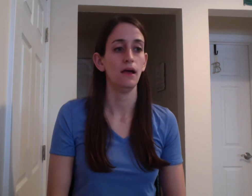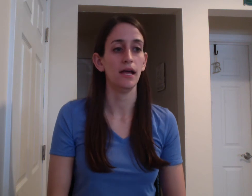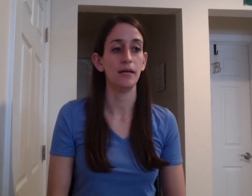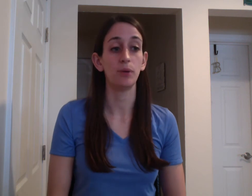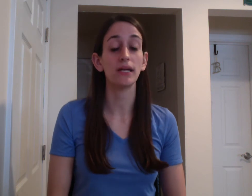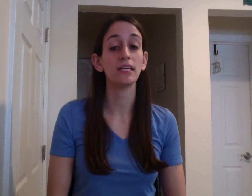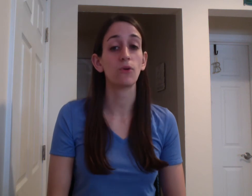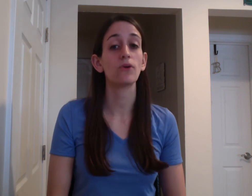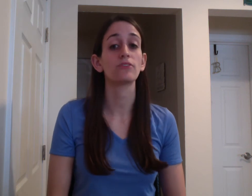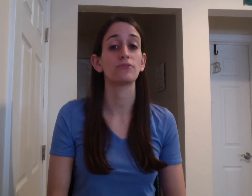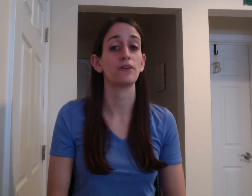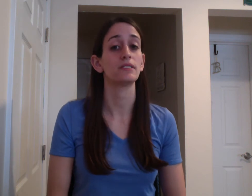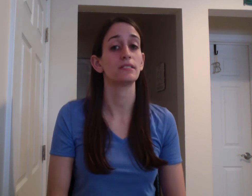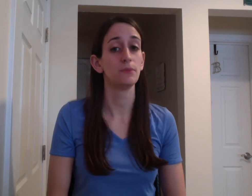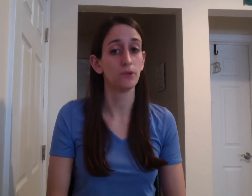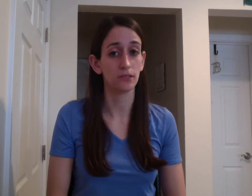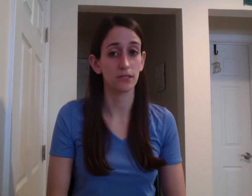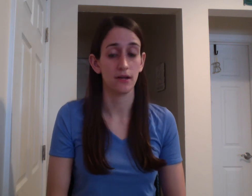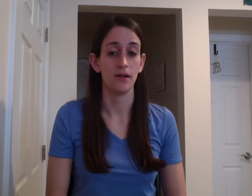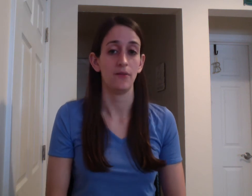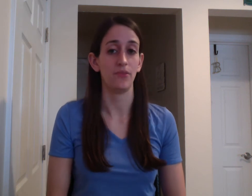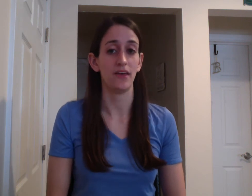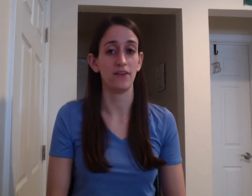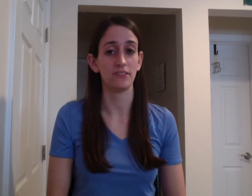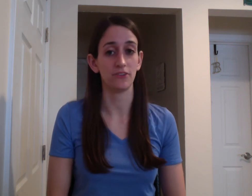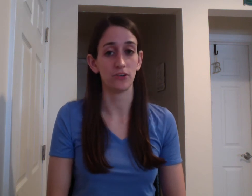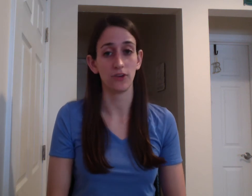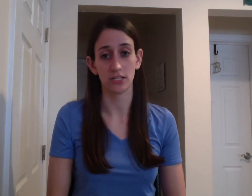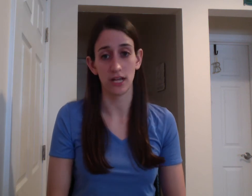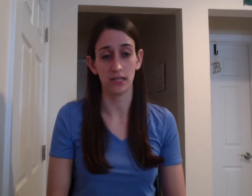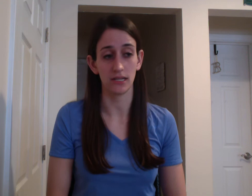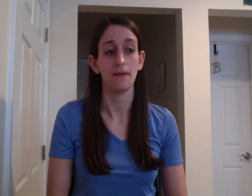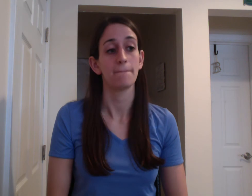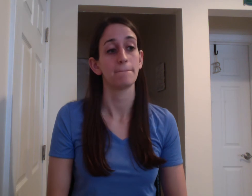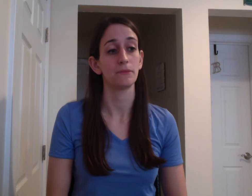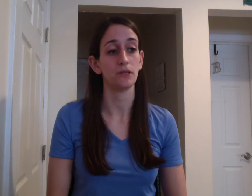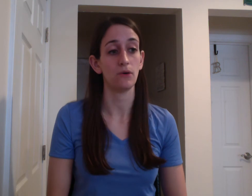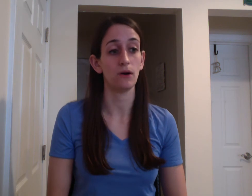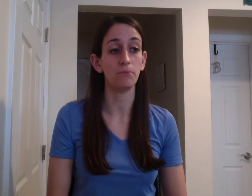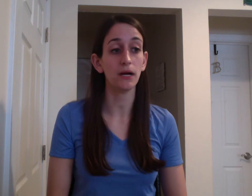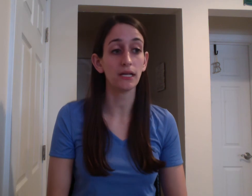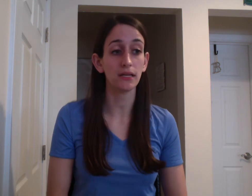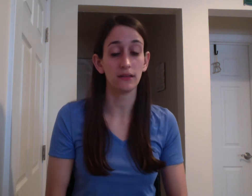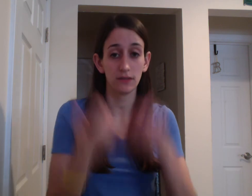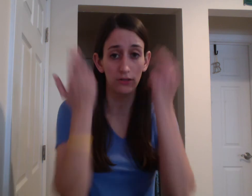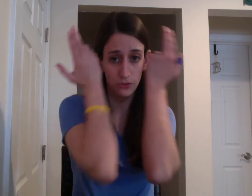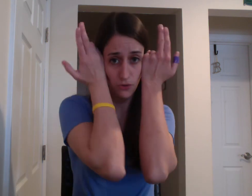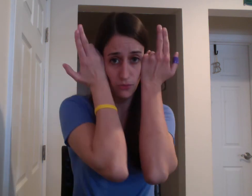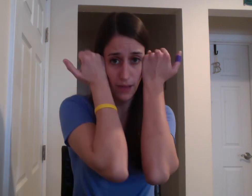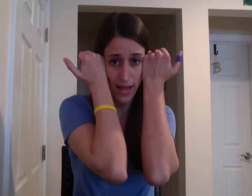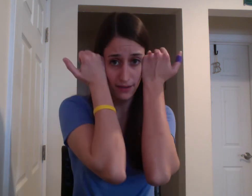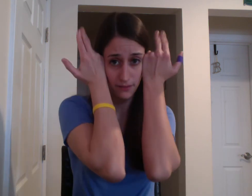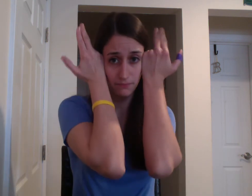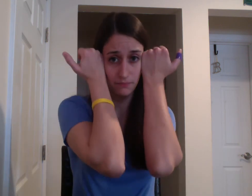And bunny and horse are very similar, but they have different directionality. So a bunny, his ears go back.